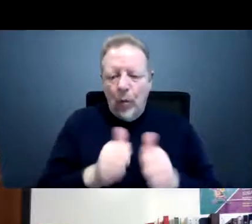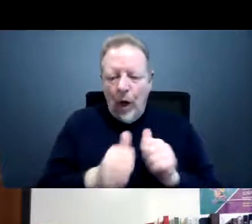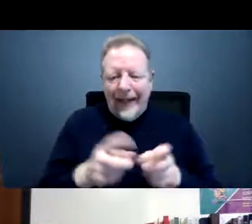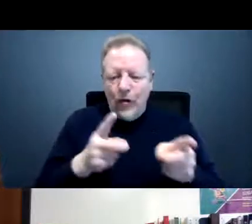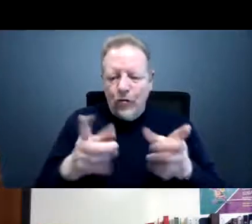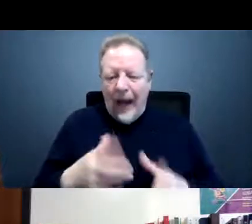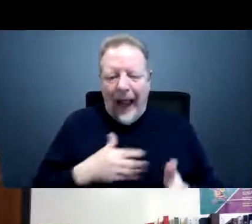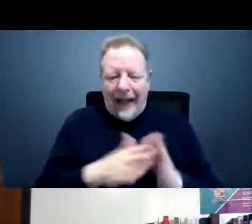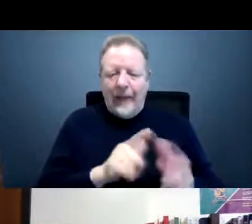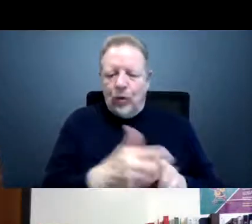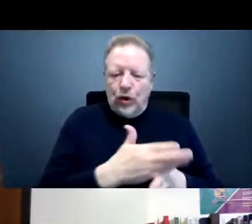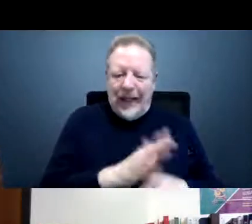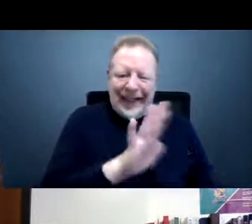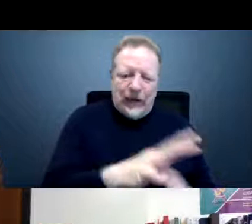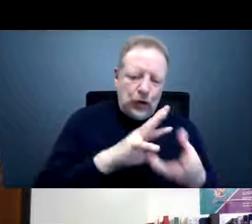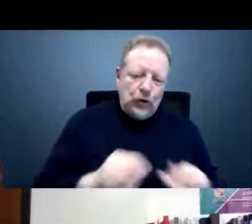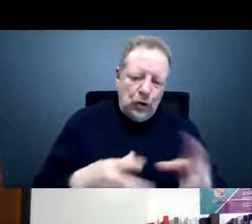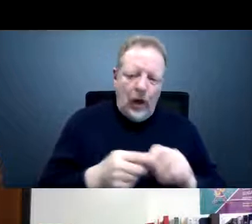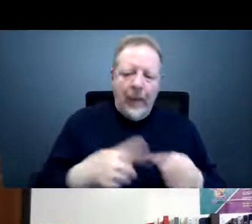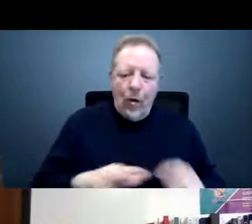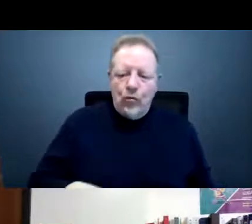share his story about growing up